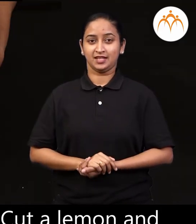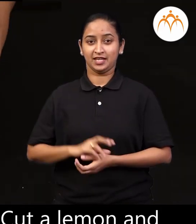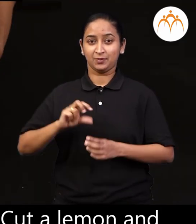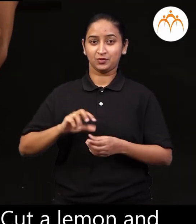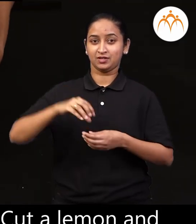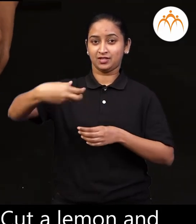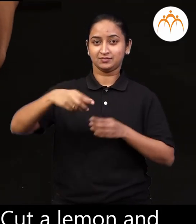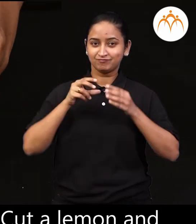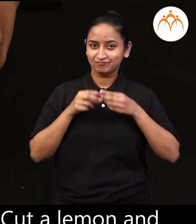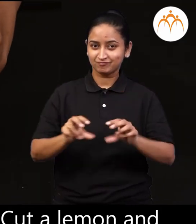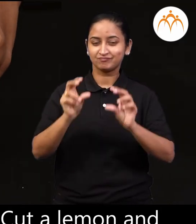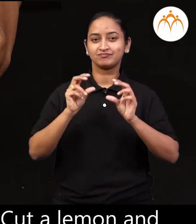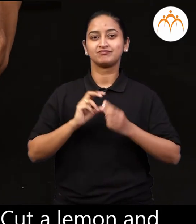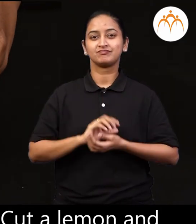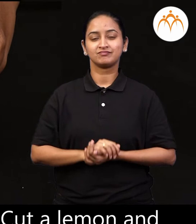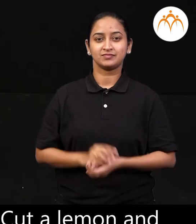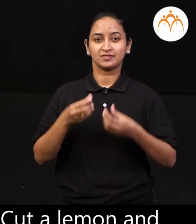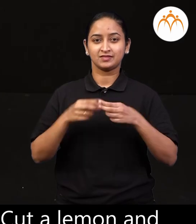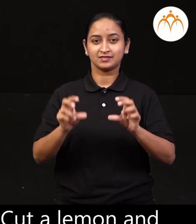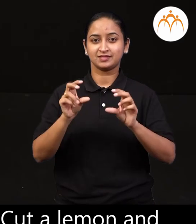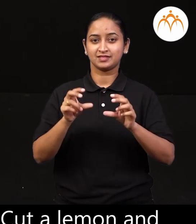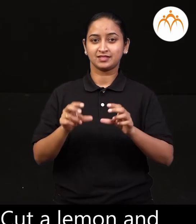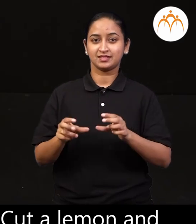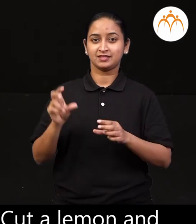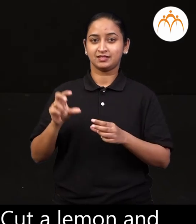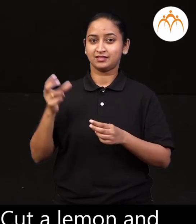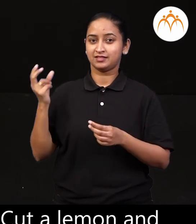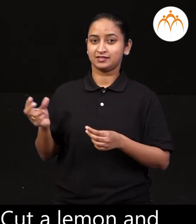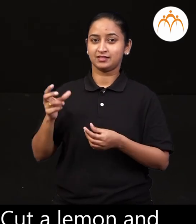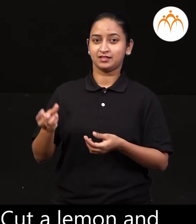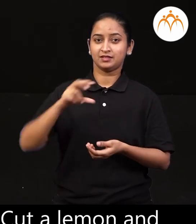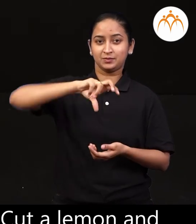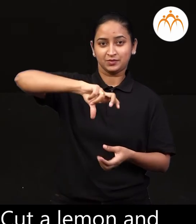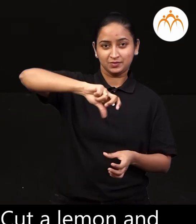Cut a lemon and squeeze half a lemon in the water.